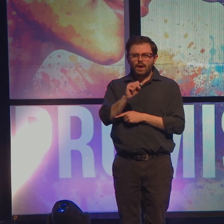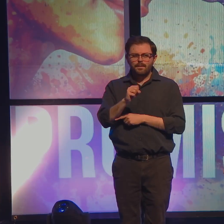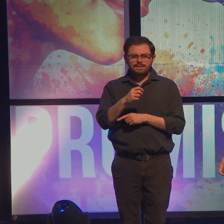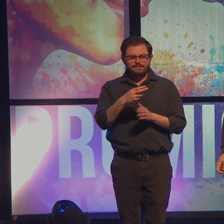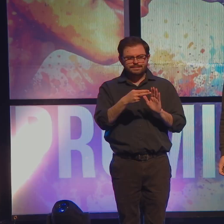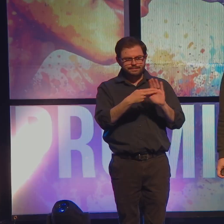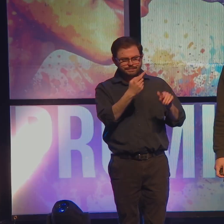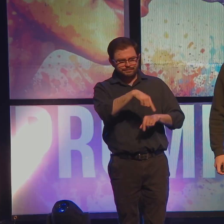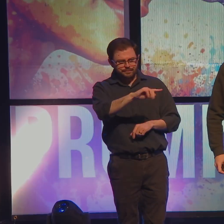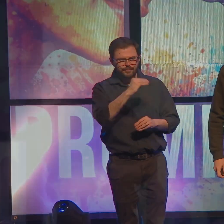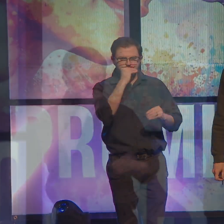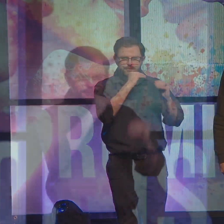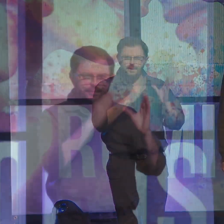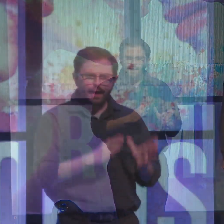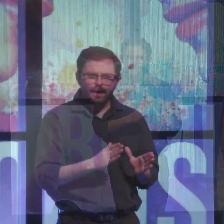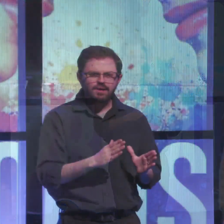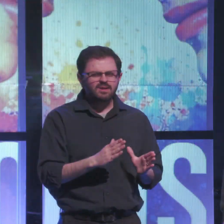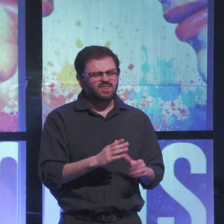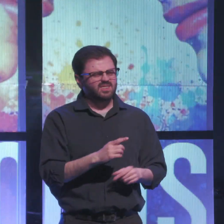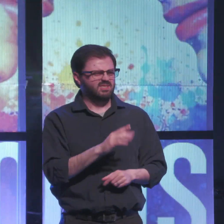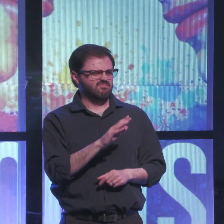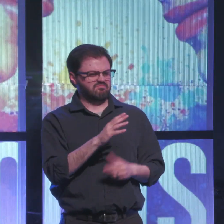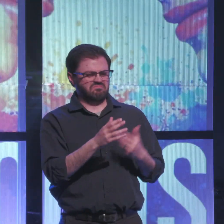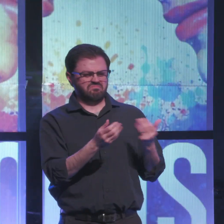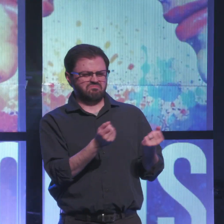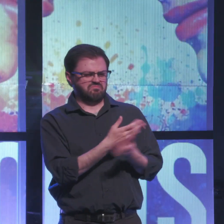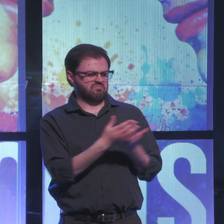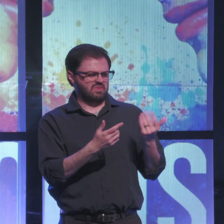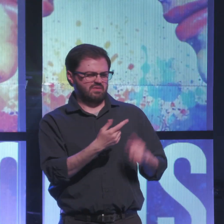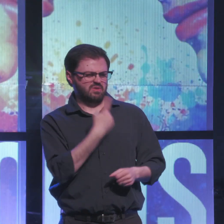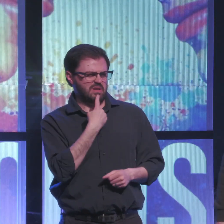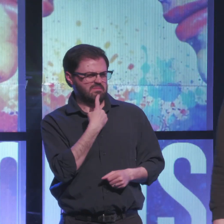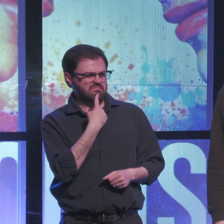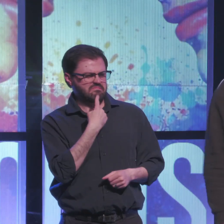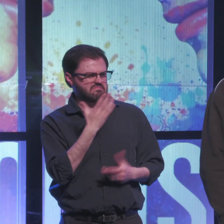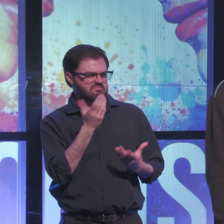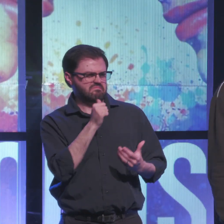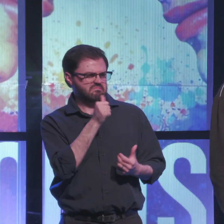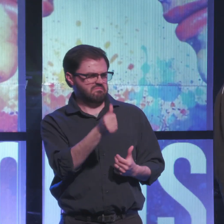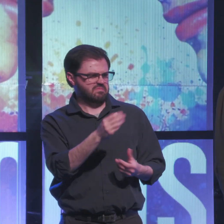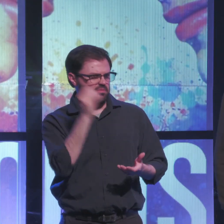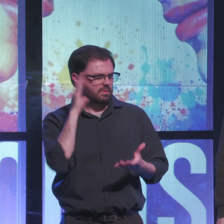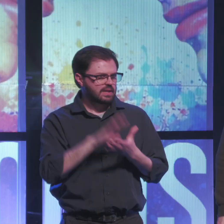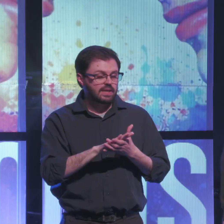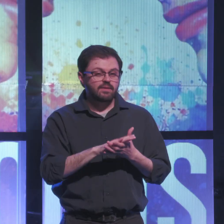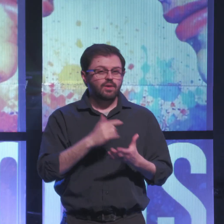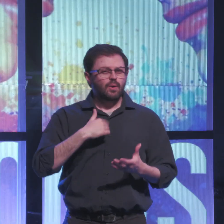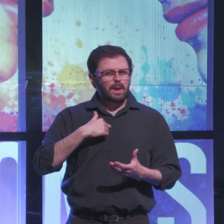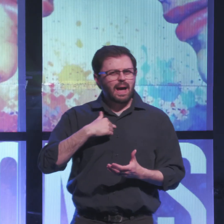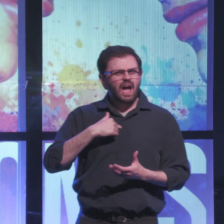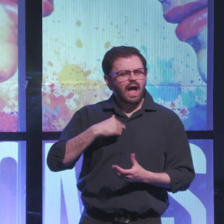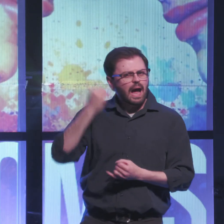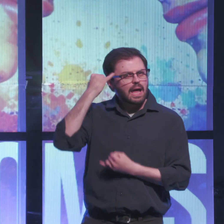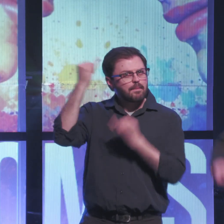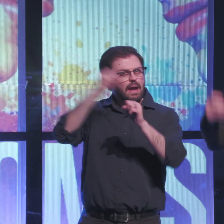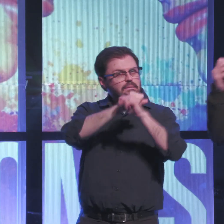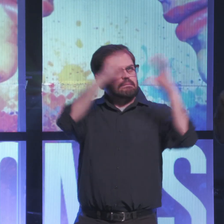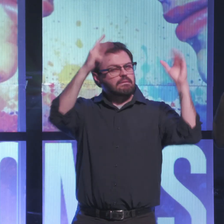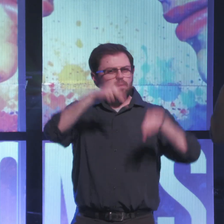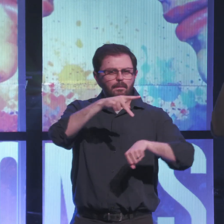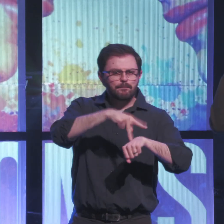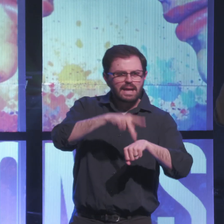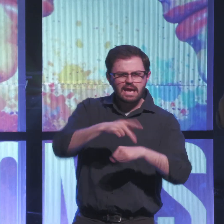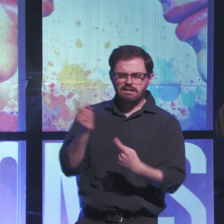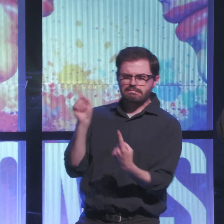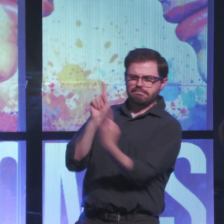Like your word is nothing to me. I will not believe it. I wonder if, I just imagine Peter like totally getting in his face. Like this